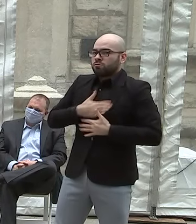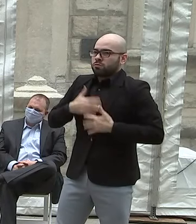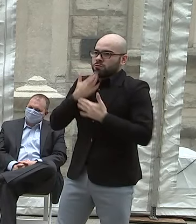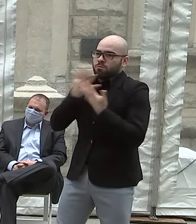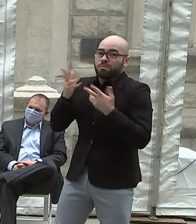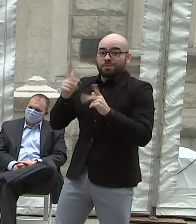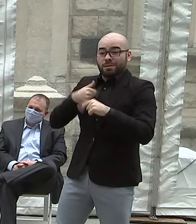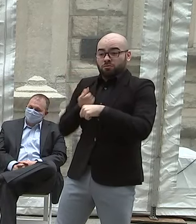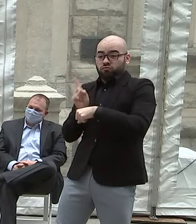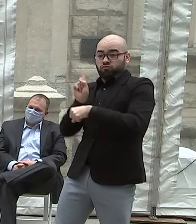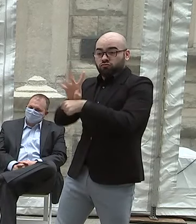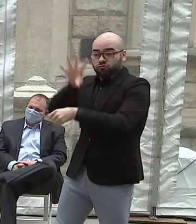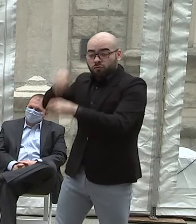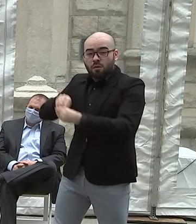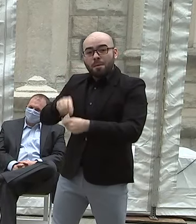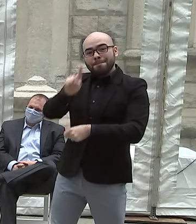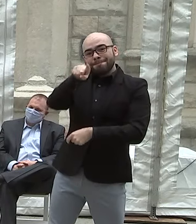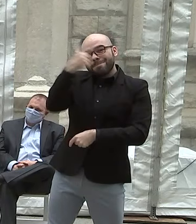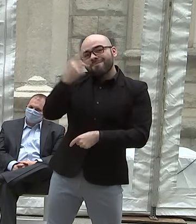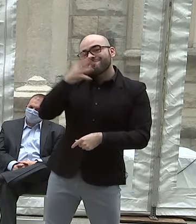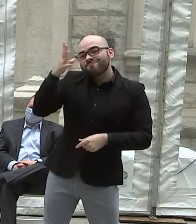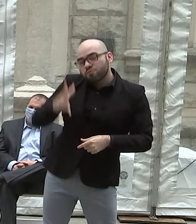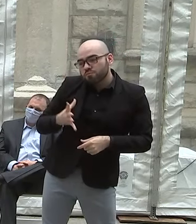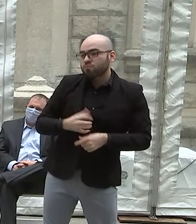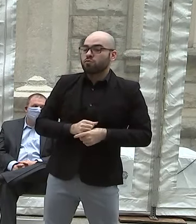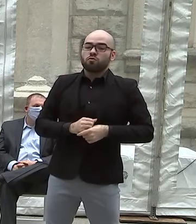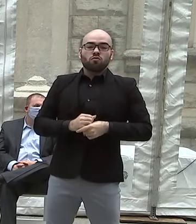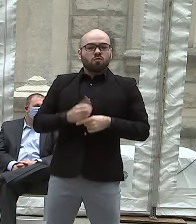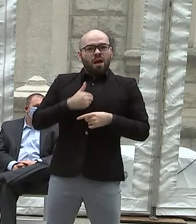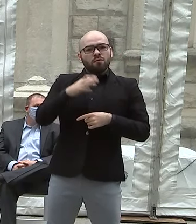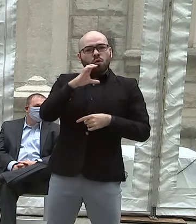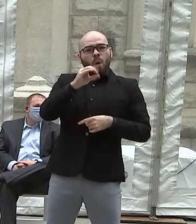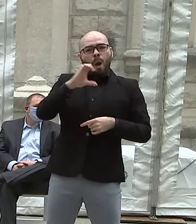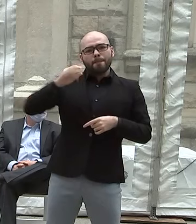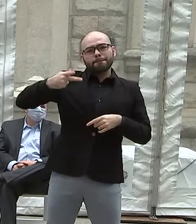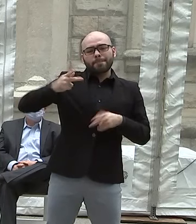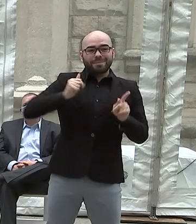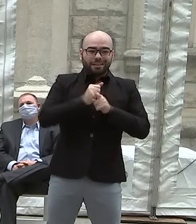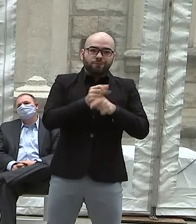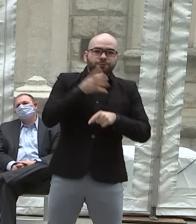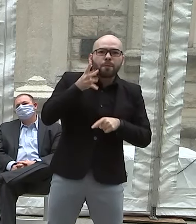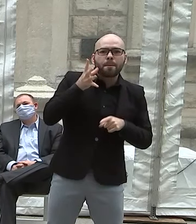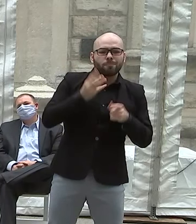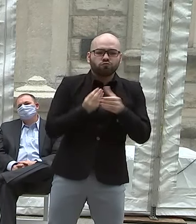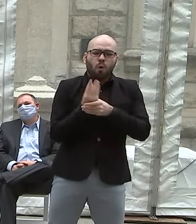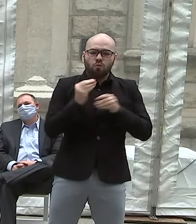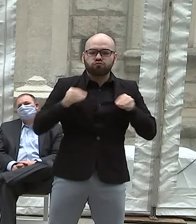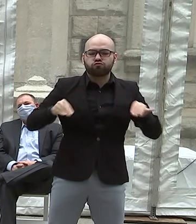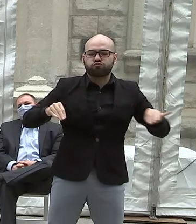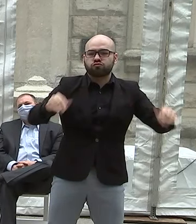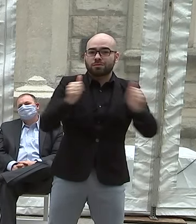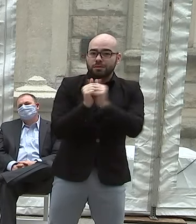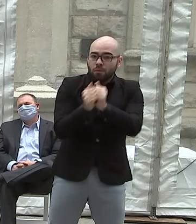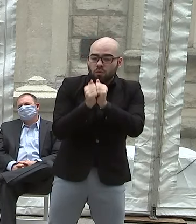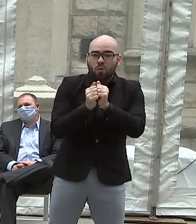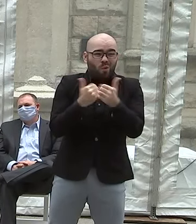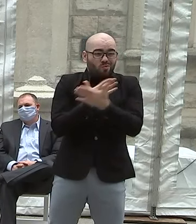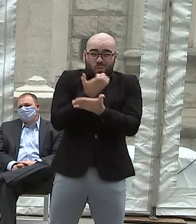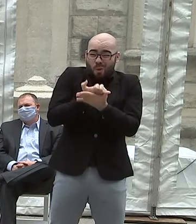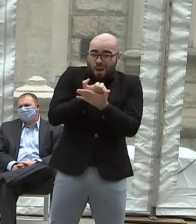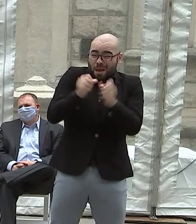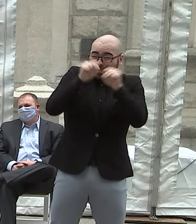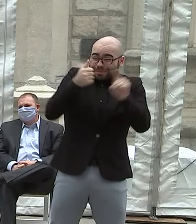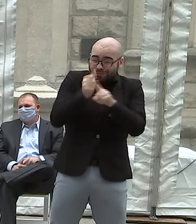those voices, the Black farmers, the opportunity for cooperative economics to emerge, new economic systems to emerge in this